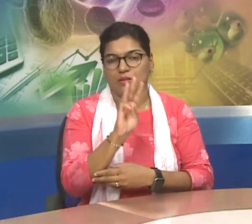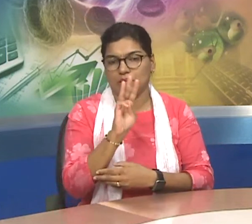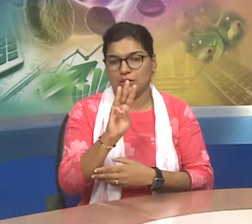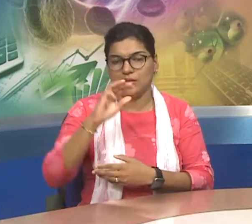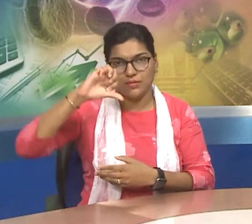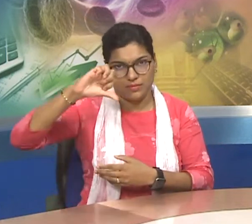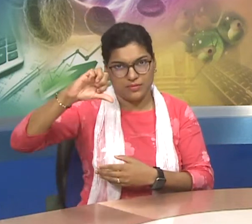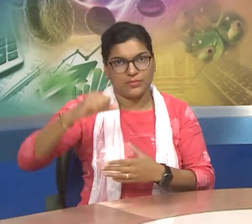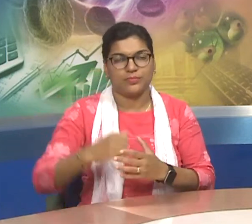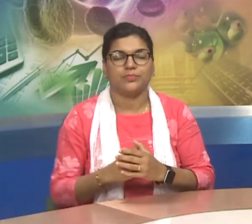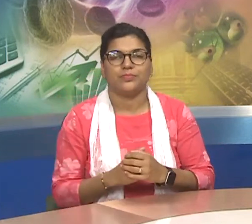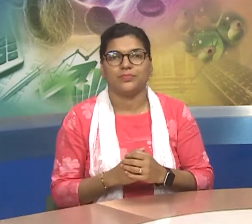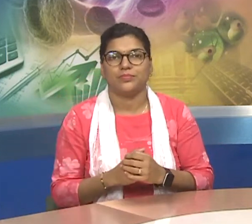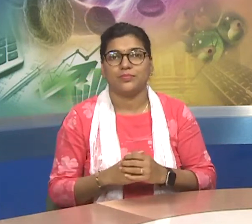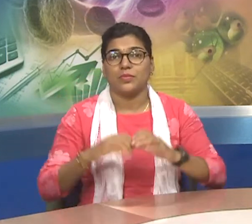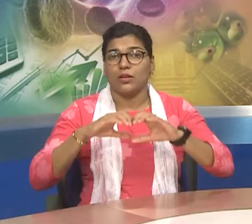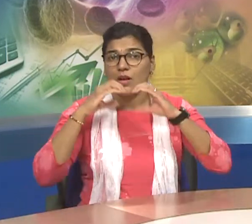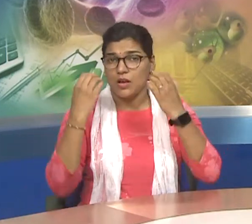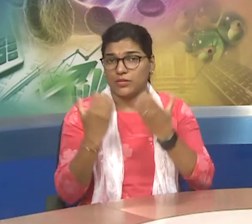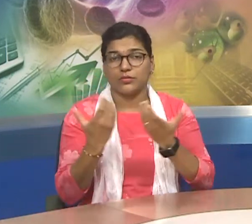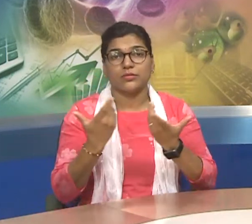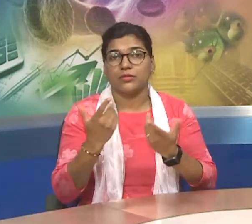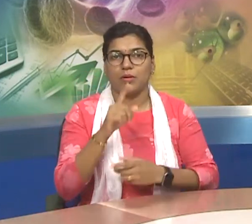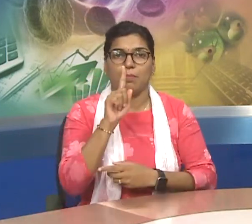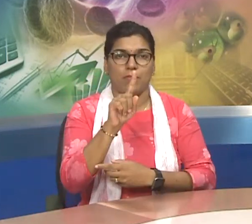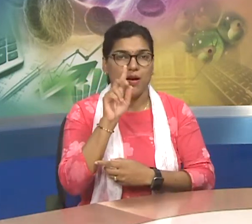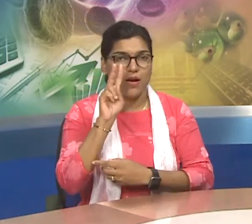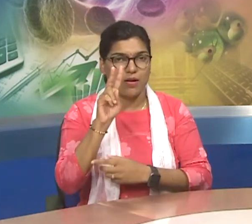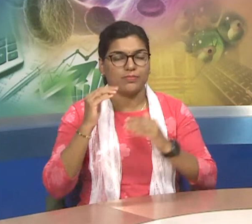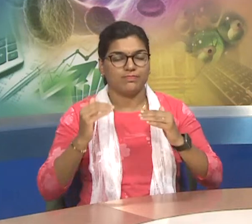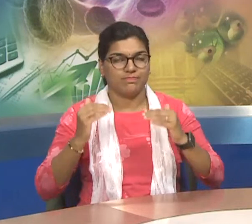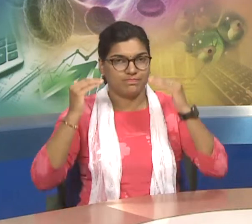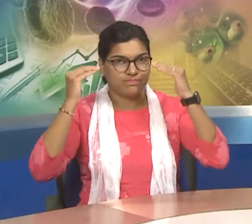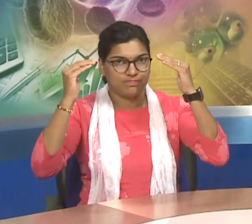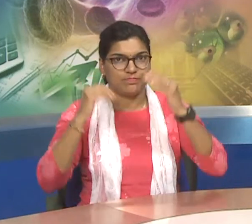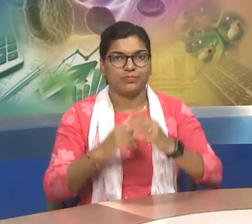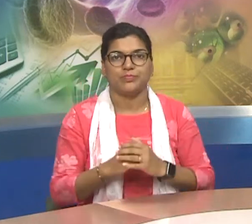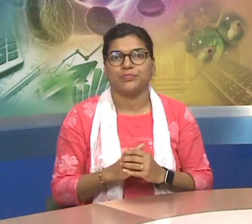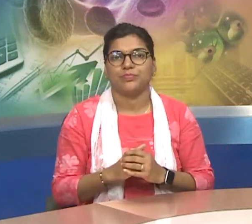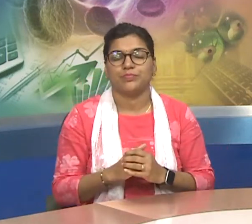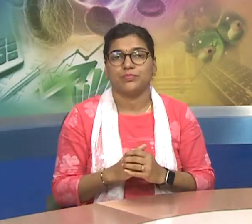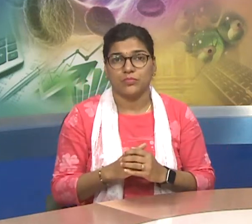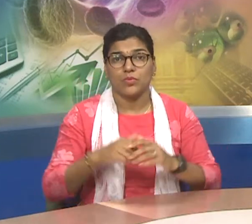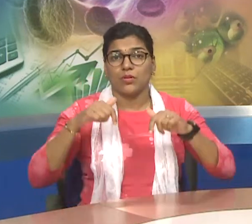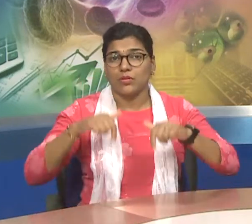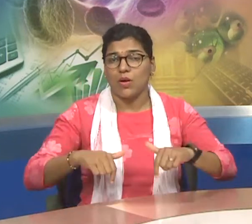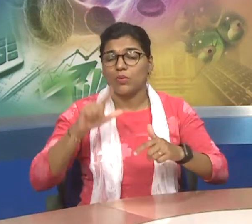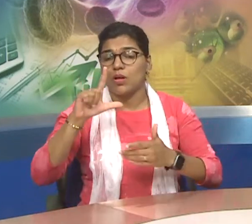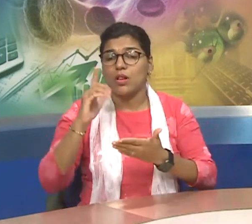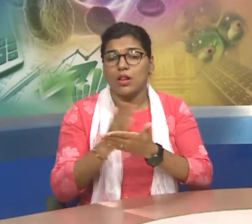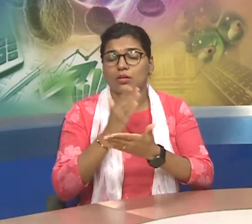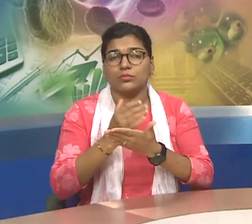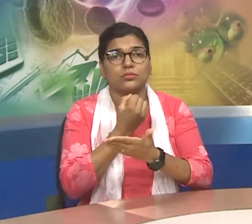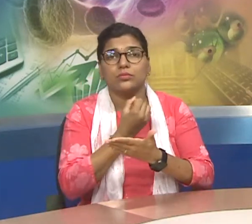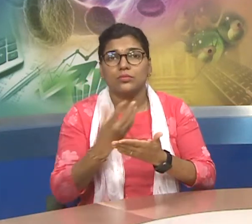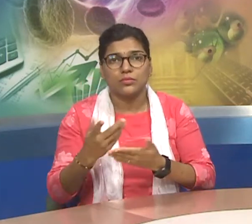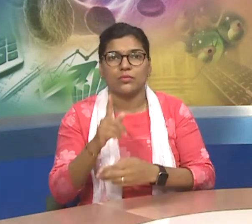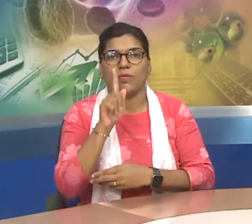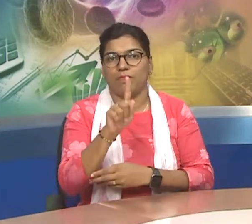and Information Science. Code number for this subject is 339 Senior Secondary Level.